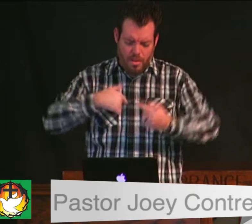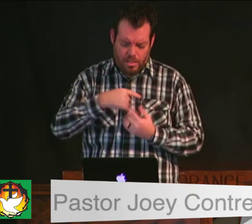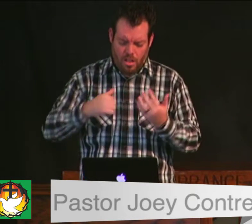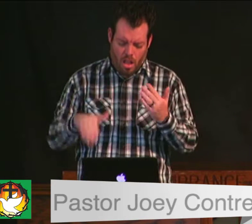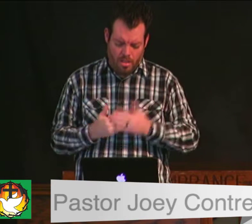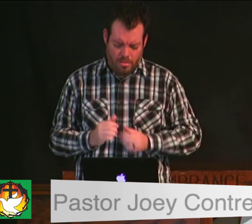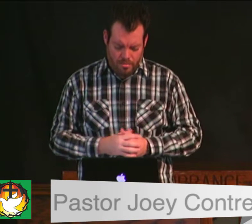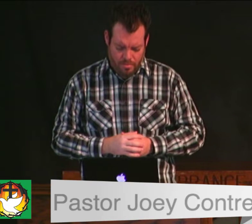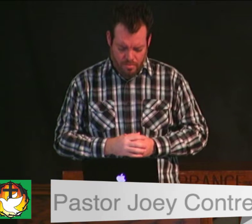us all.